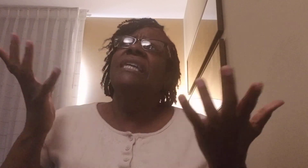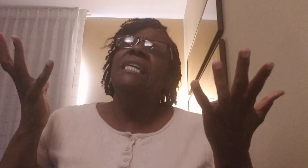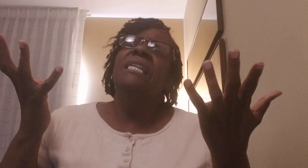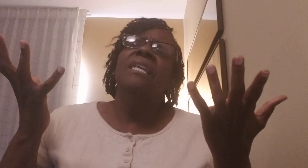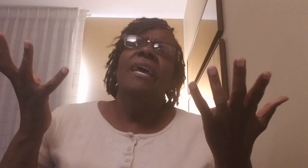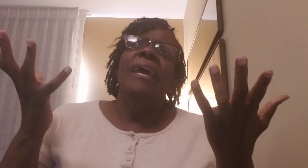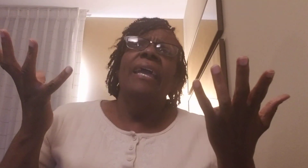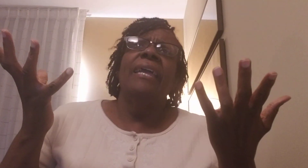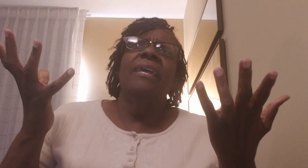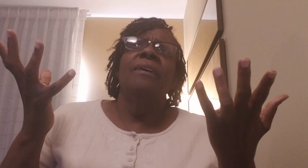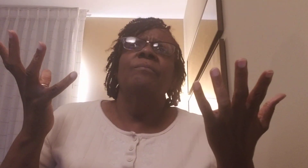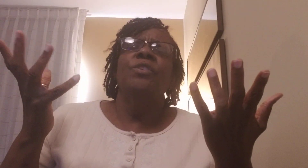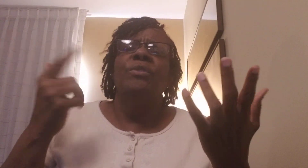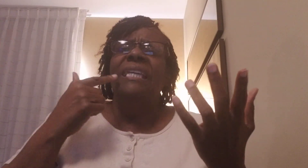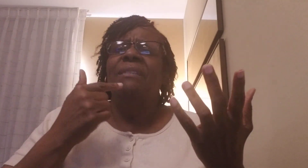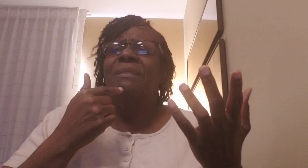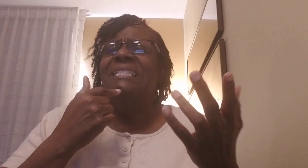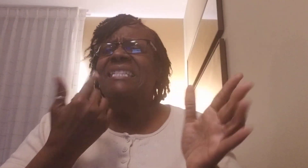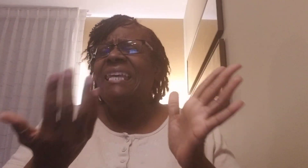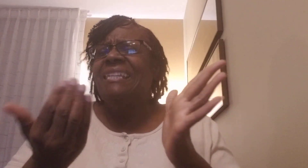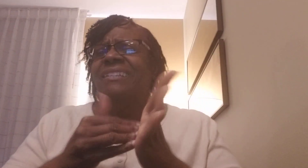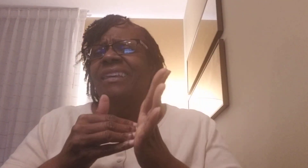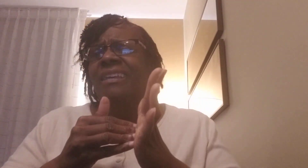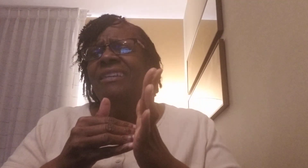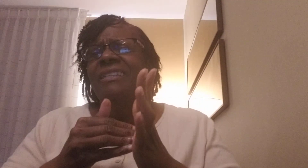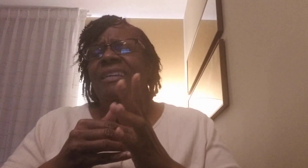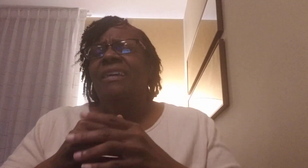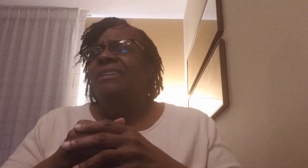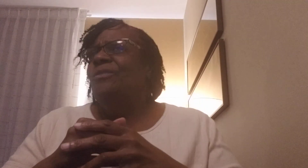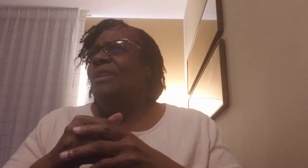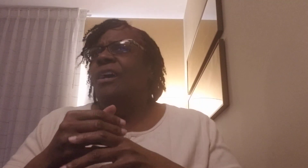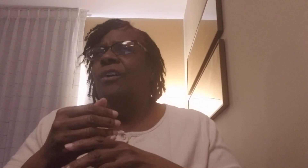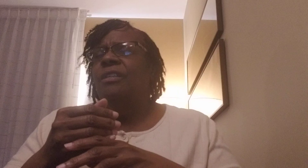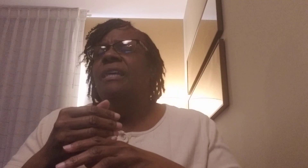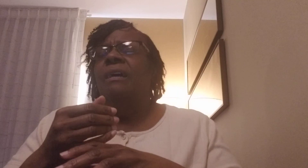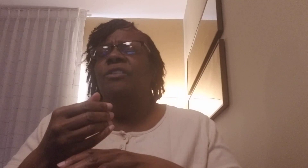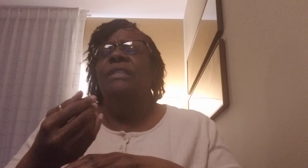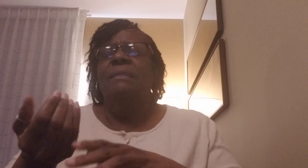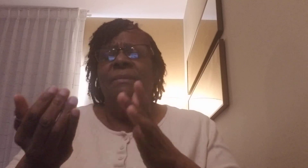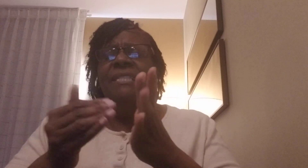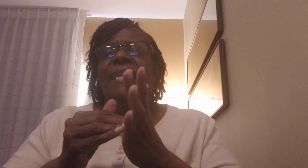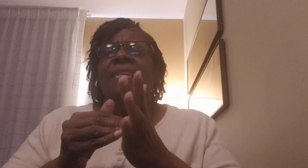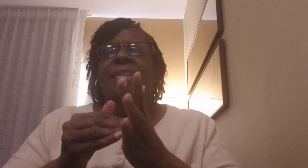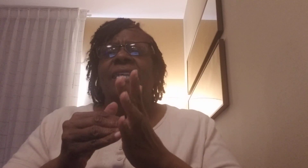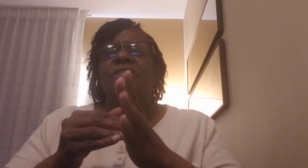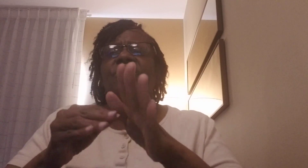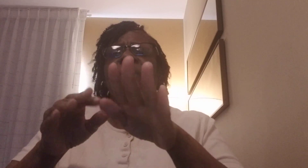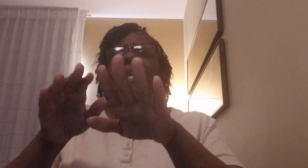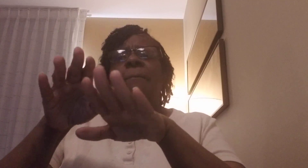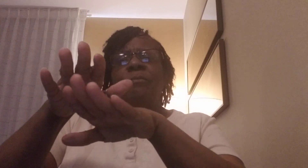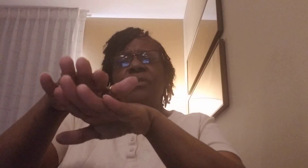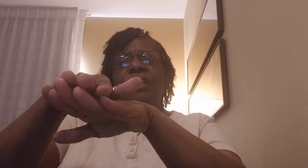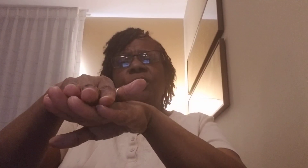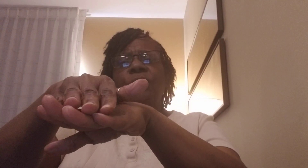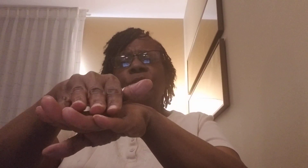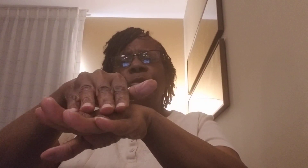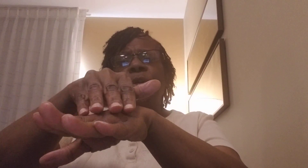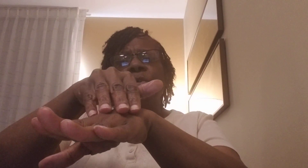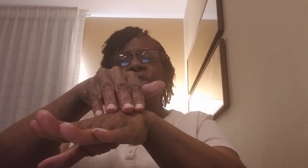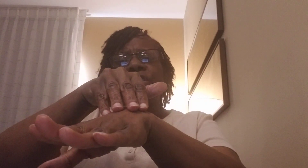talking and you need them to say it again, you need them to say it again, then you will go